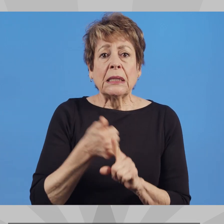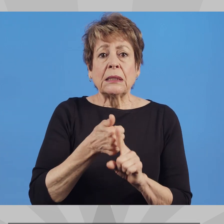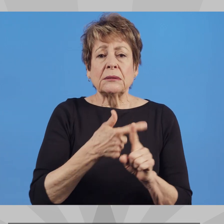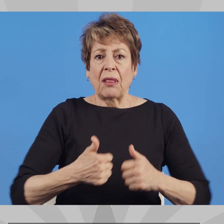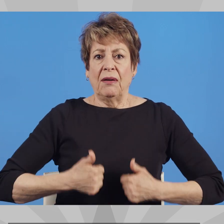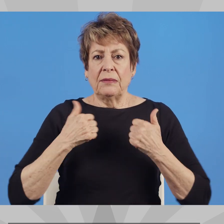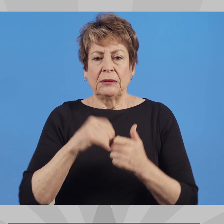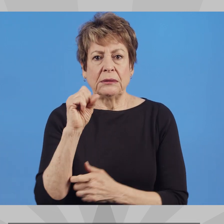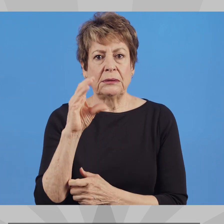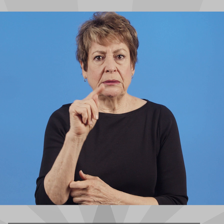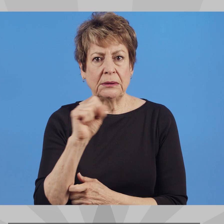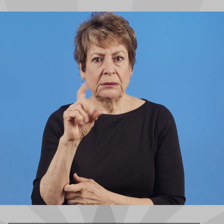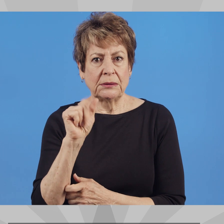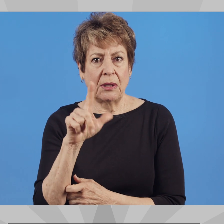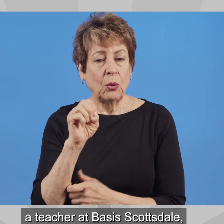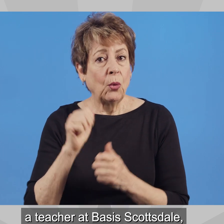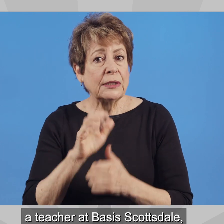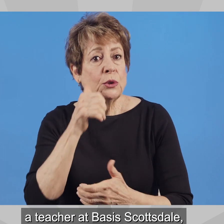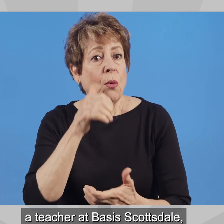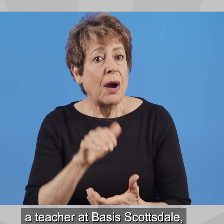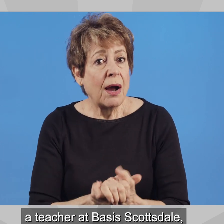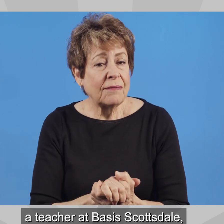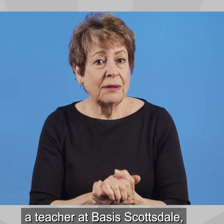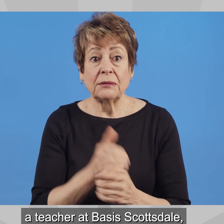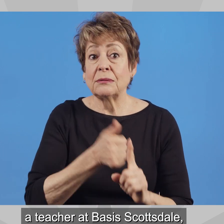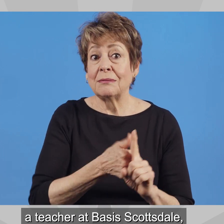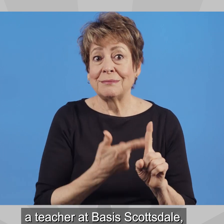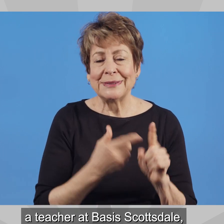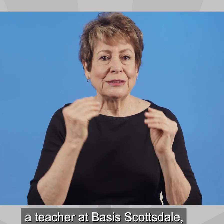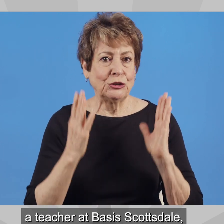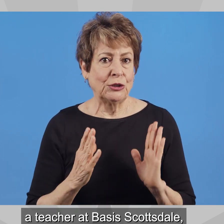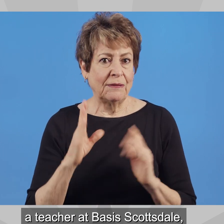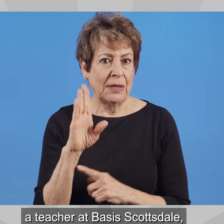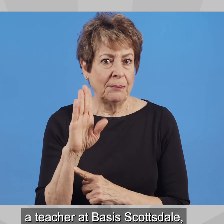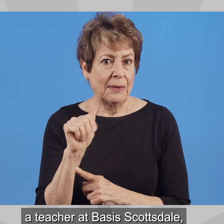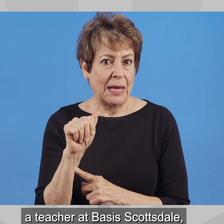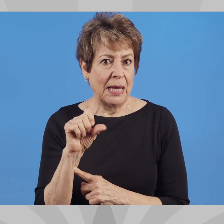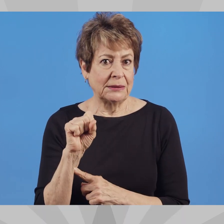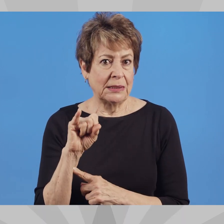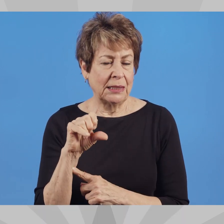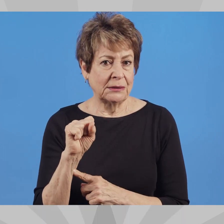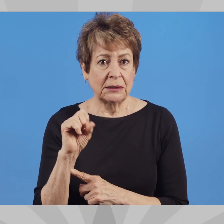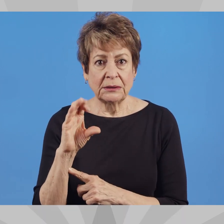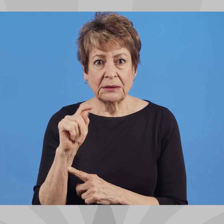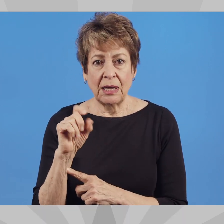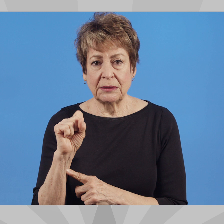He lives in Scottsdale with his wife, a teacher at Basis Scottsdale, and their 2 children.